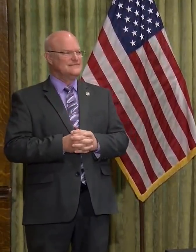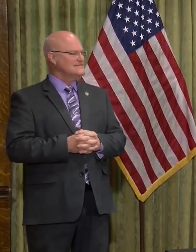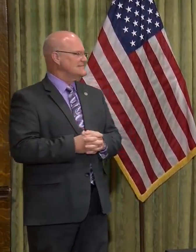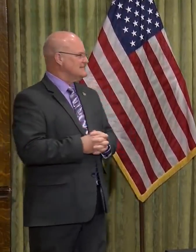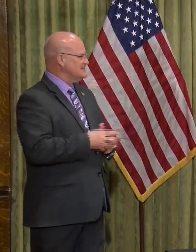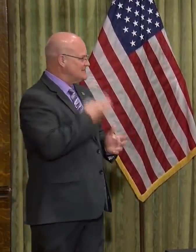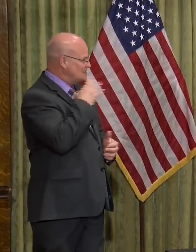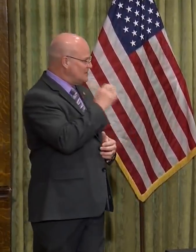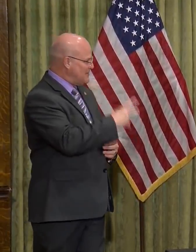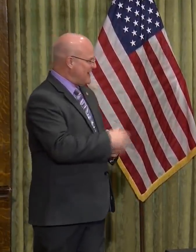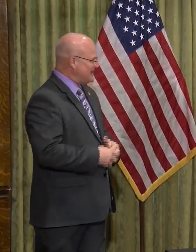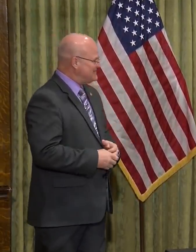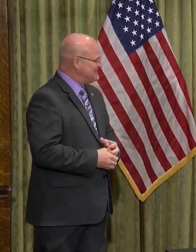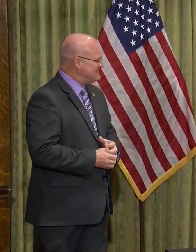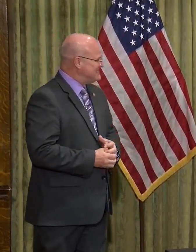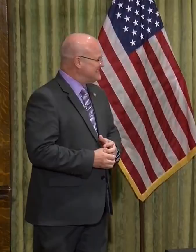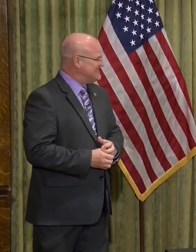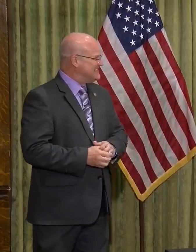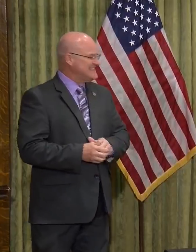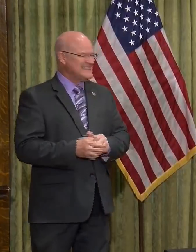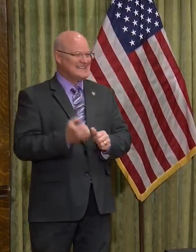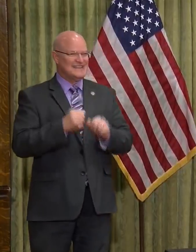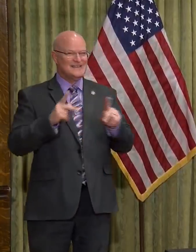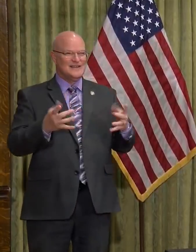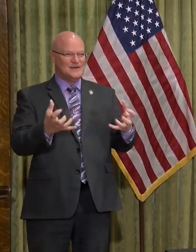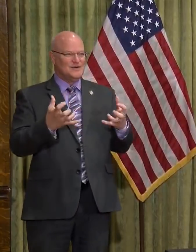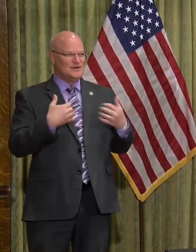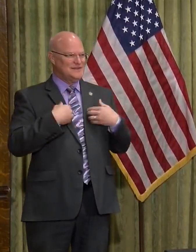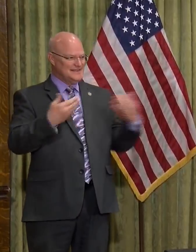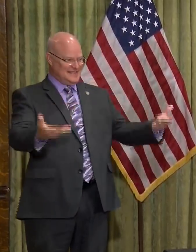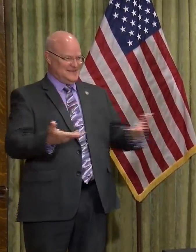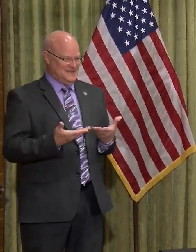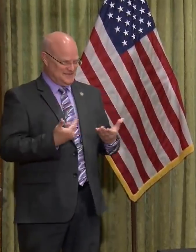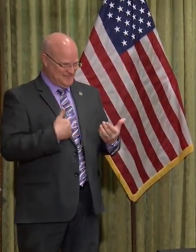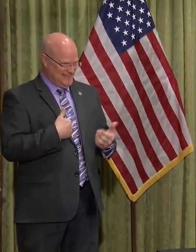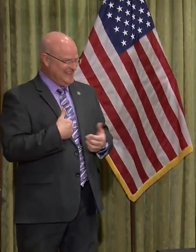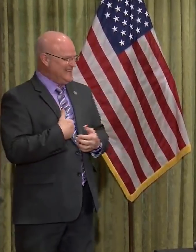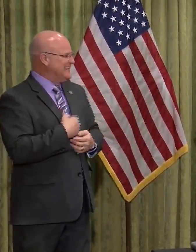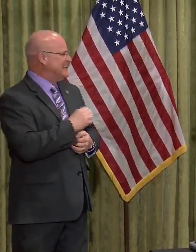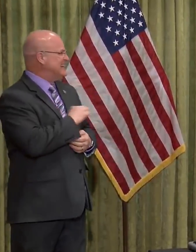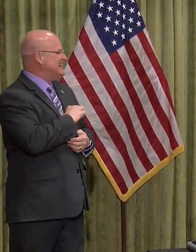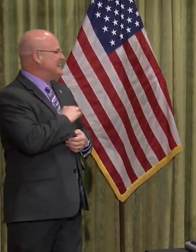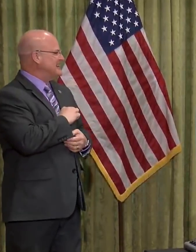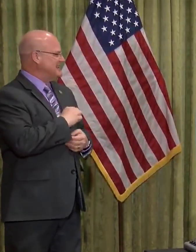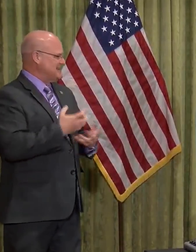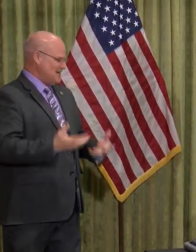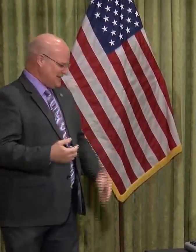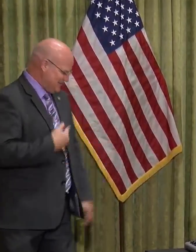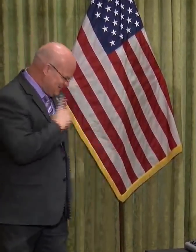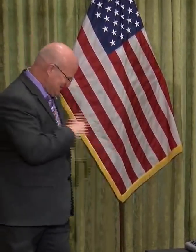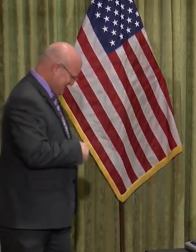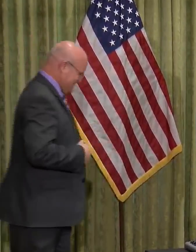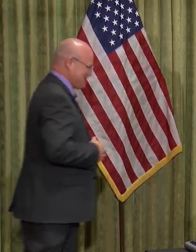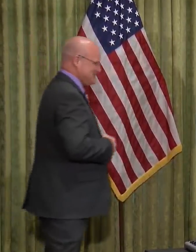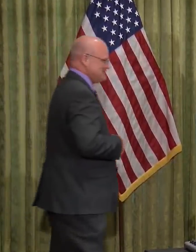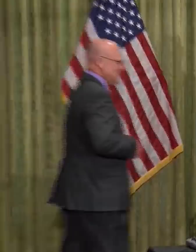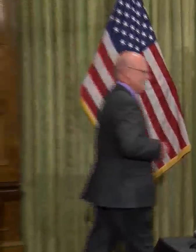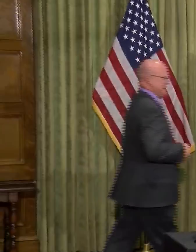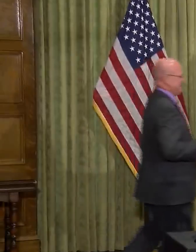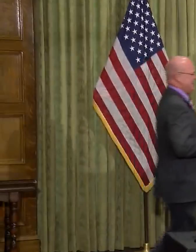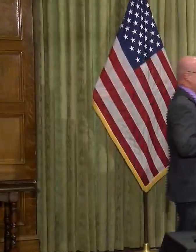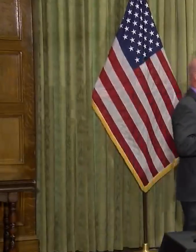Eddie? Great. So everybody wanted me to introduce you, Eddie. So would you come over here and introduce yourself?